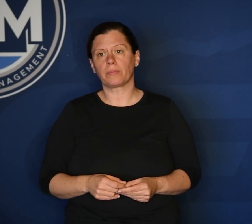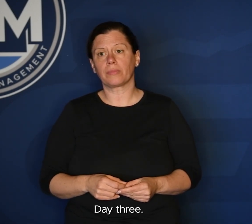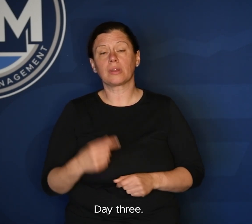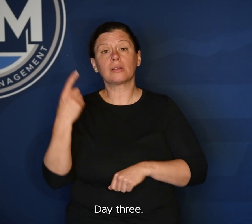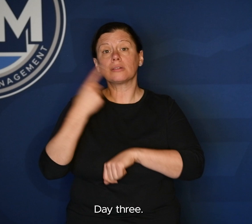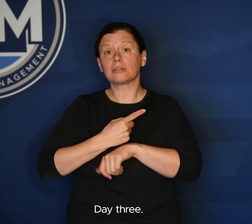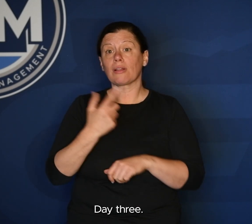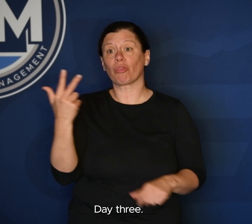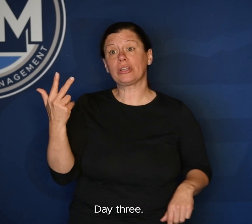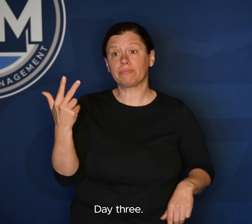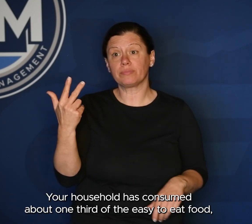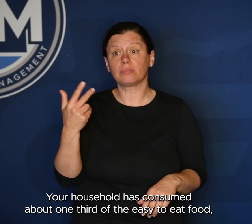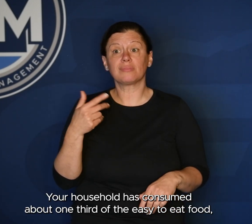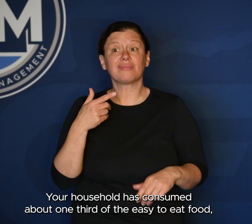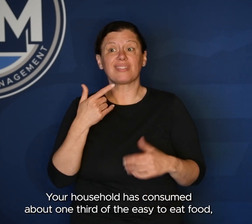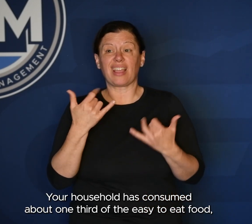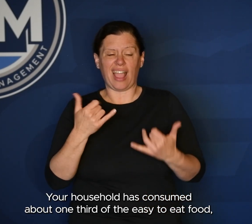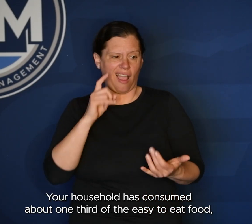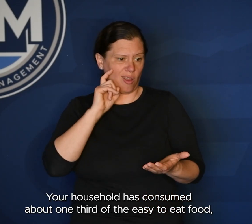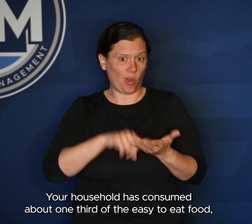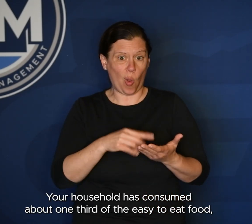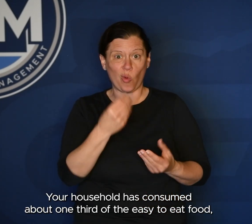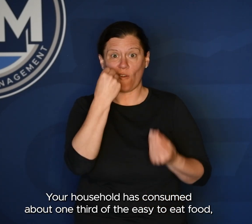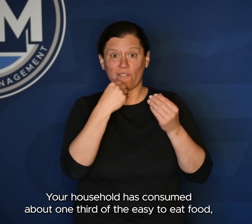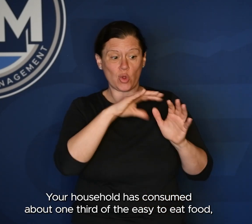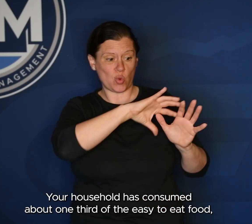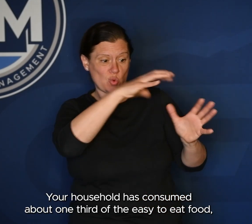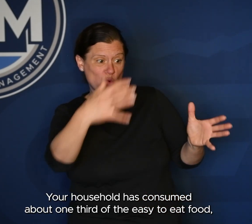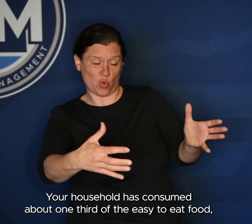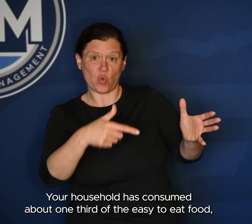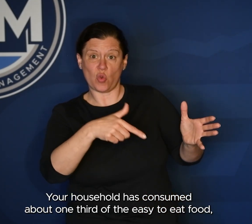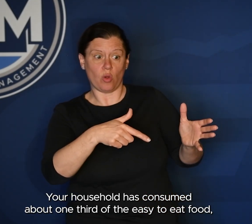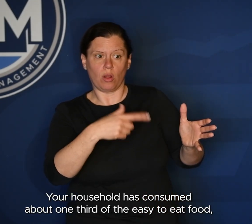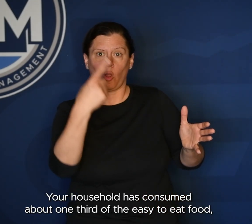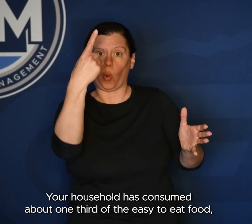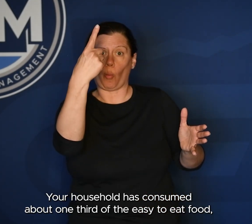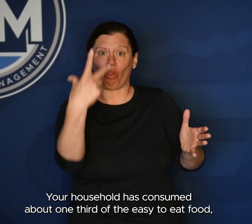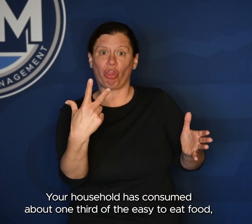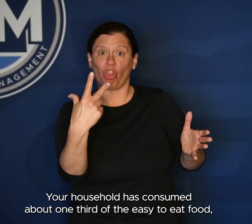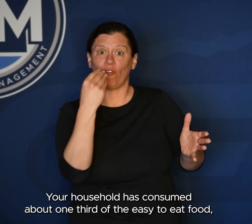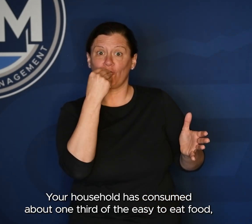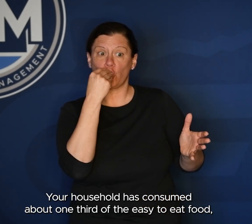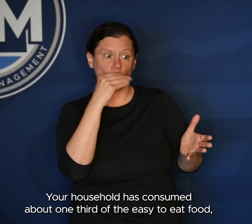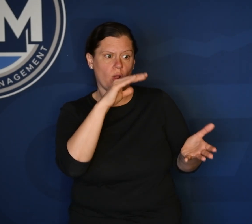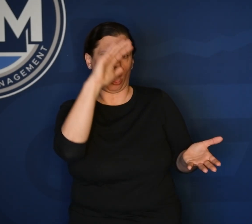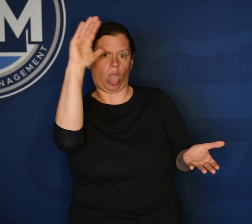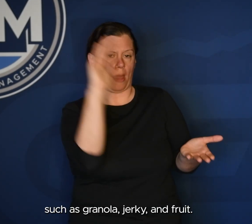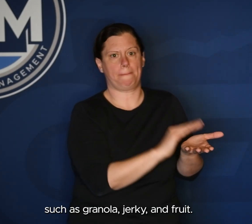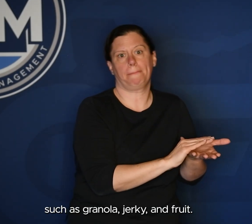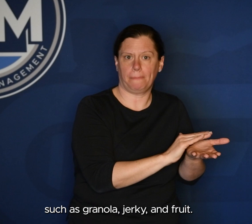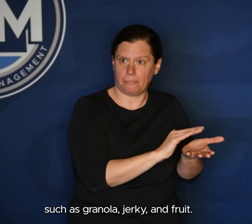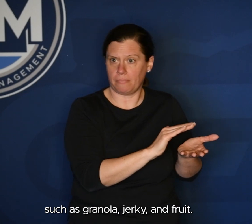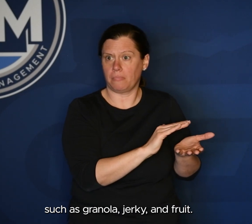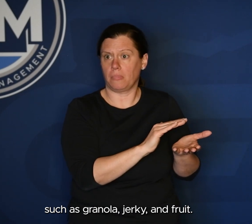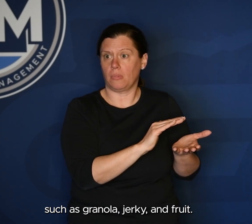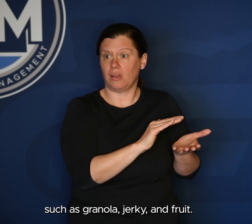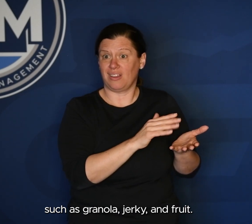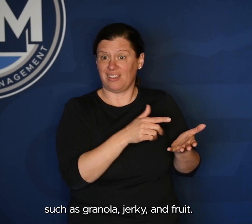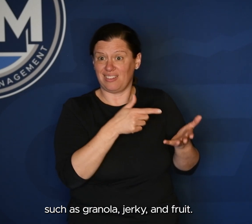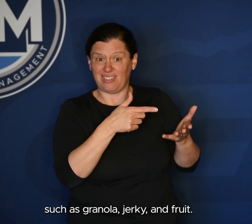Day 3. Your household has consumed about 1/3 of the easy-to-eat food, such as granola, jerky,